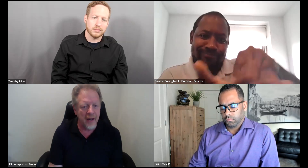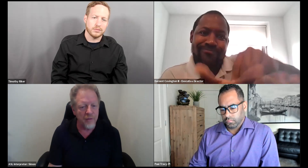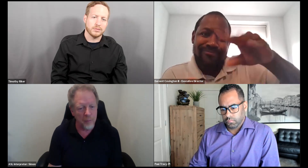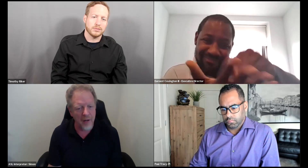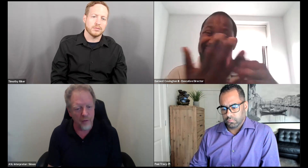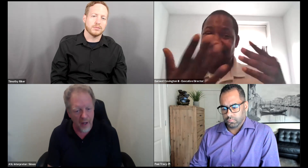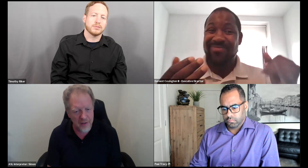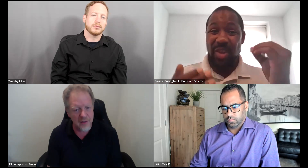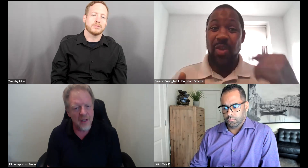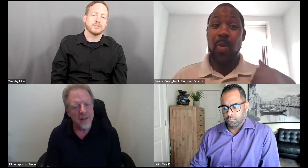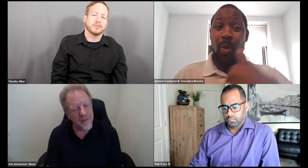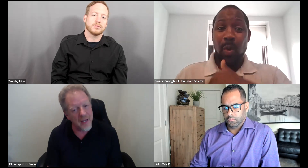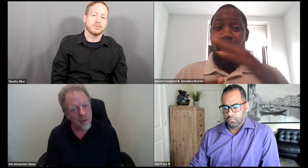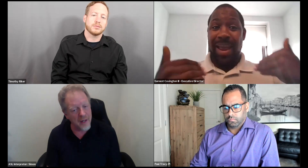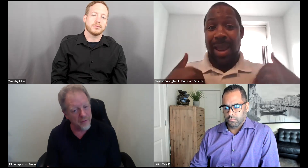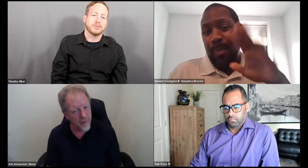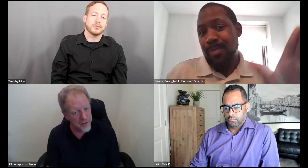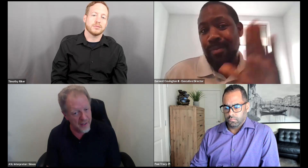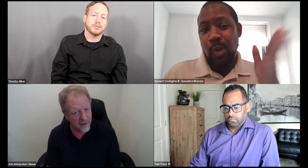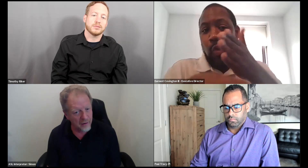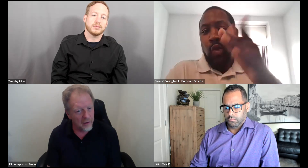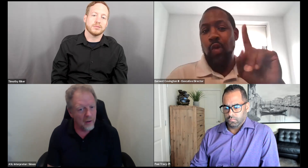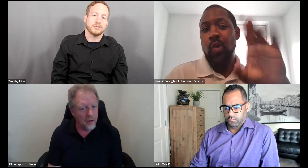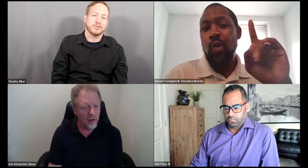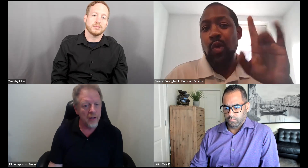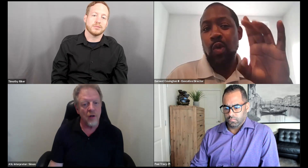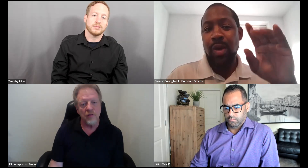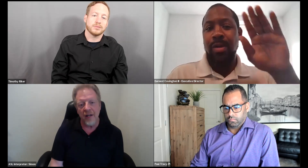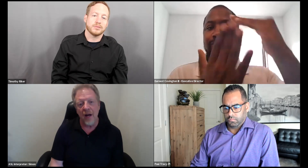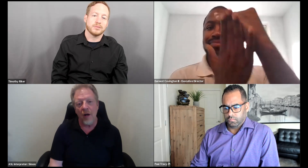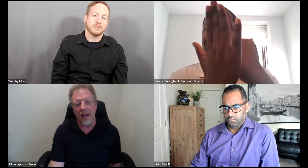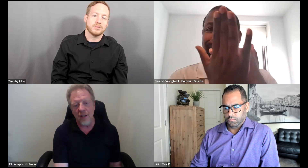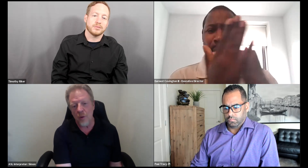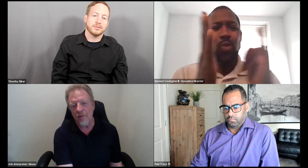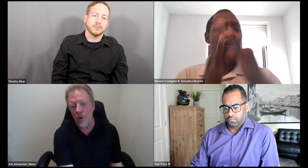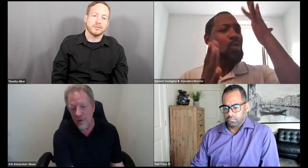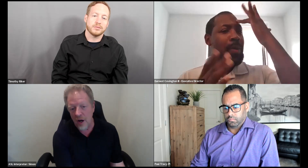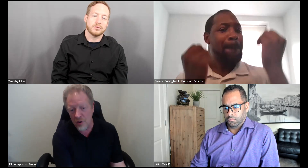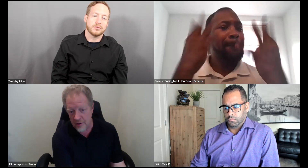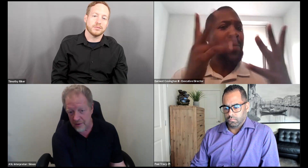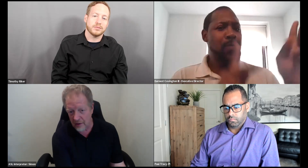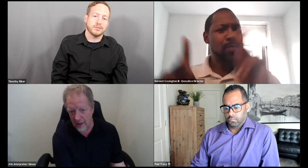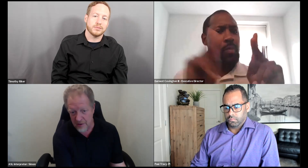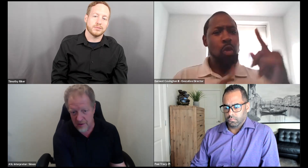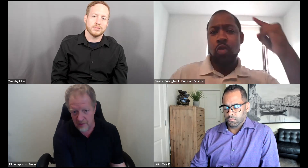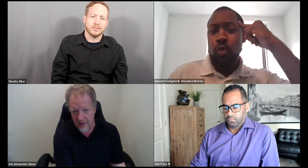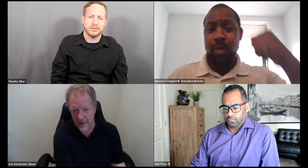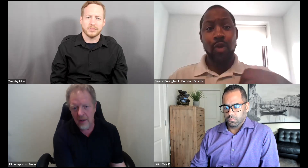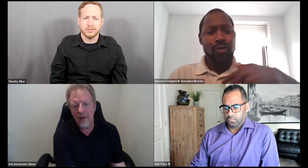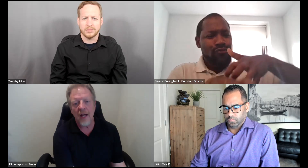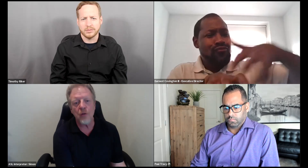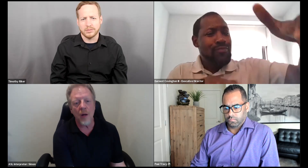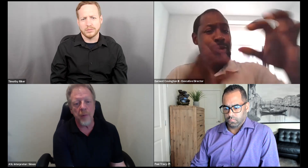and then have to apply for a license. They have to take all that information down. Okay, so right now on that list, we have over 100 that are licensed,